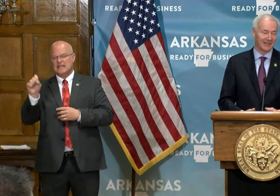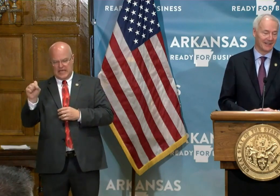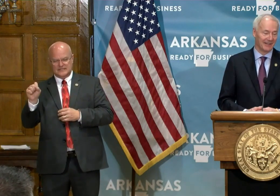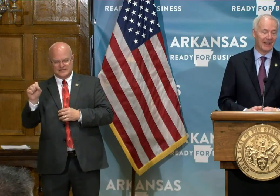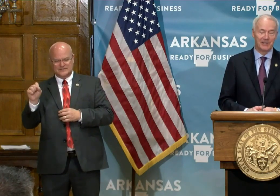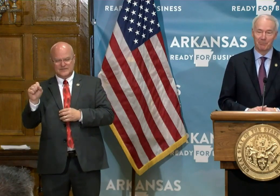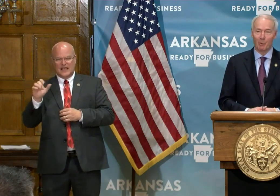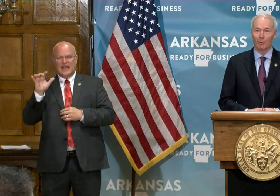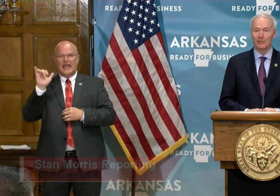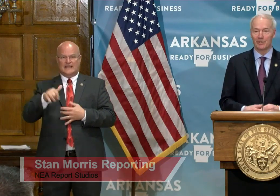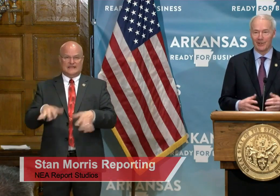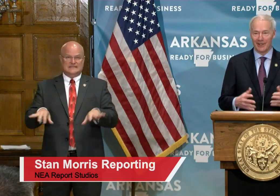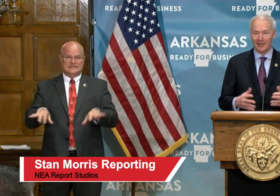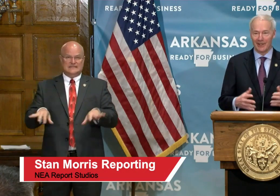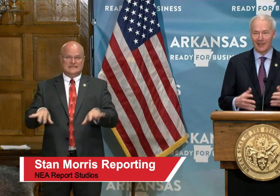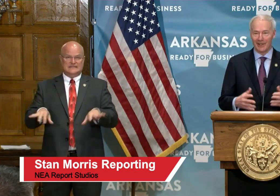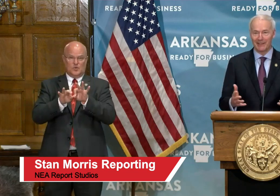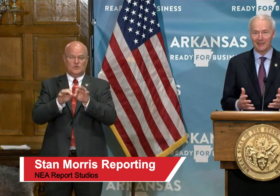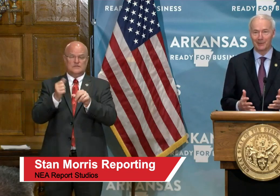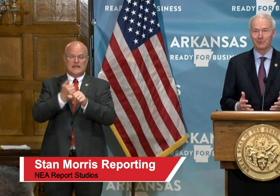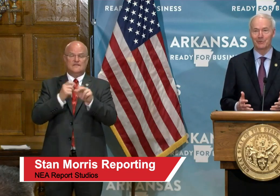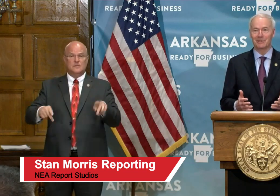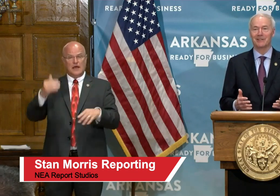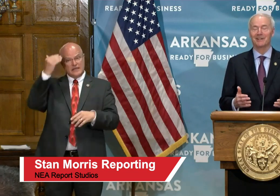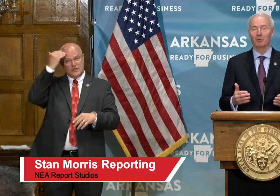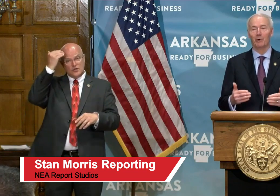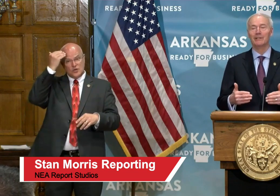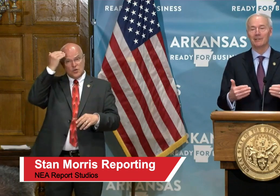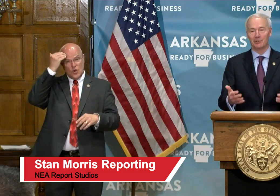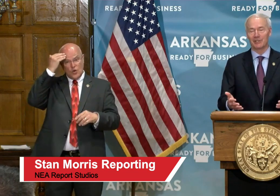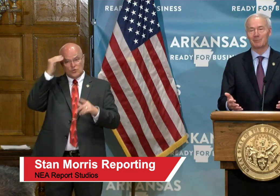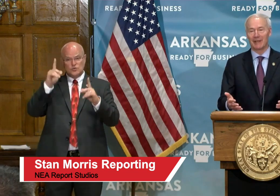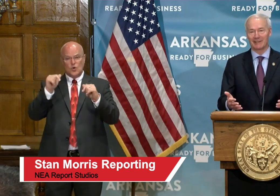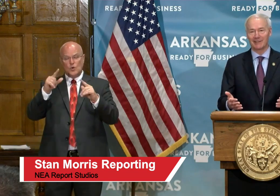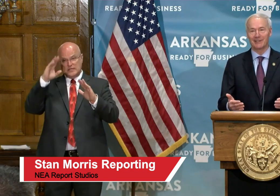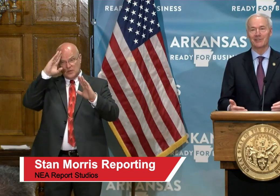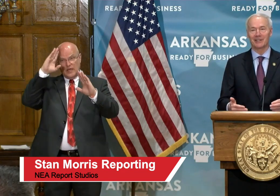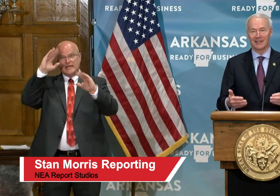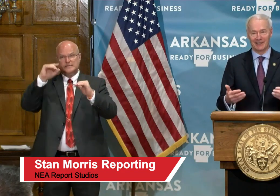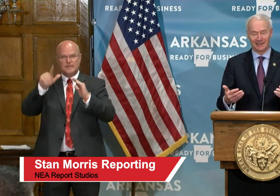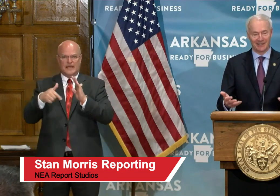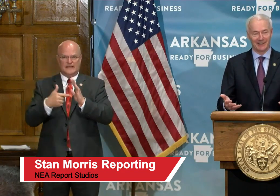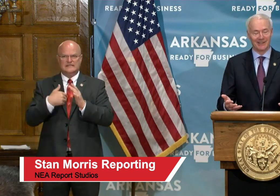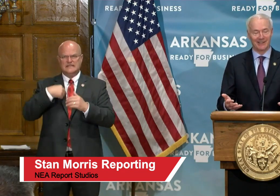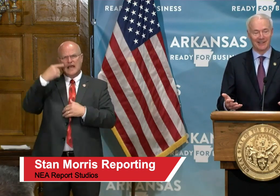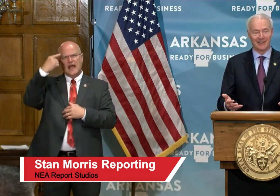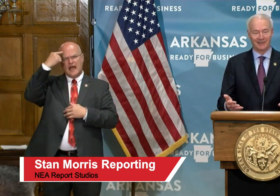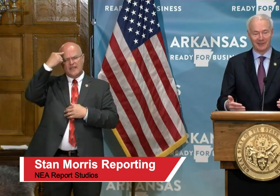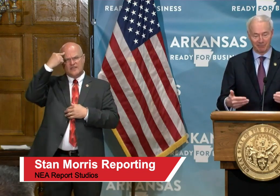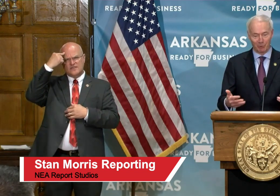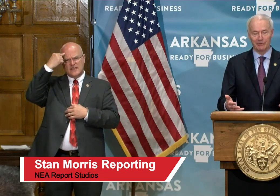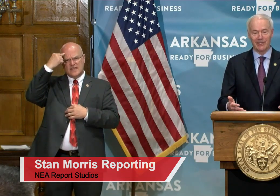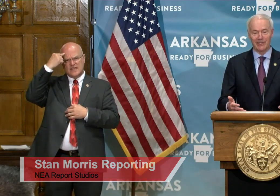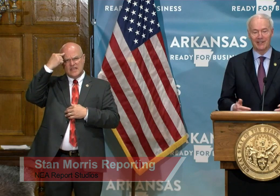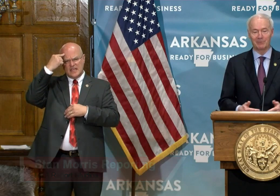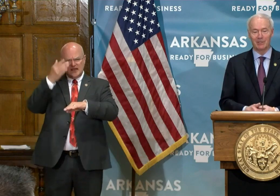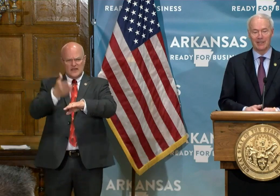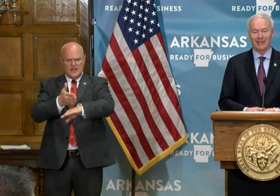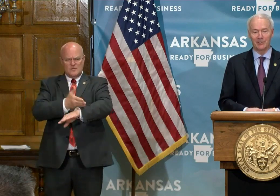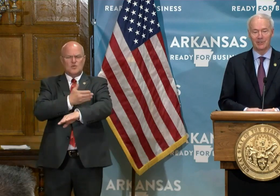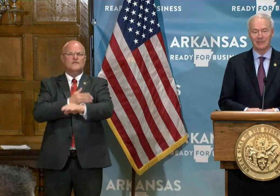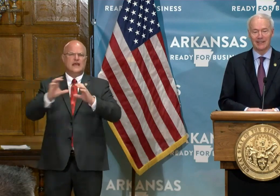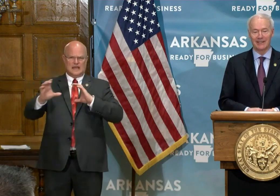And that's important so that everybody knows when to expect this. And I think they're improving